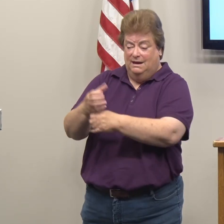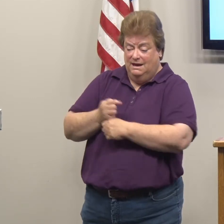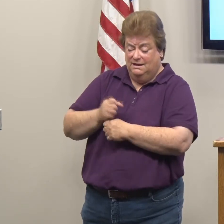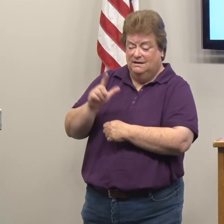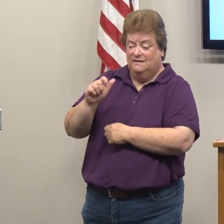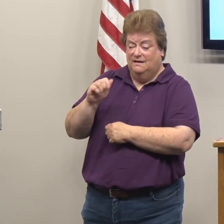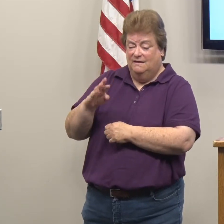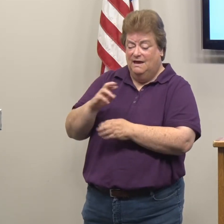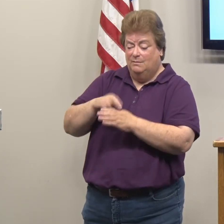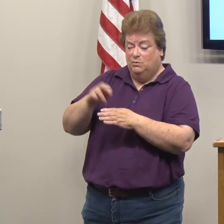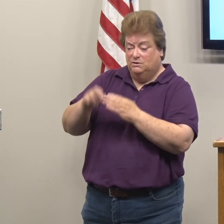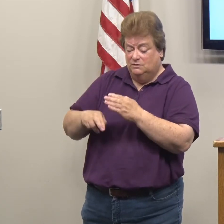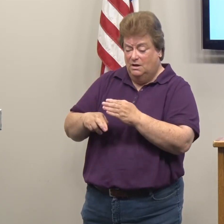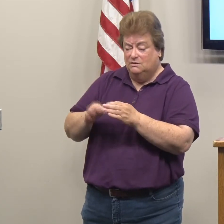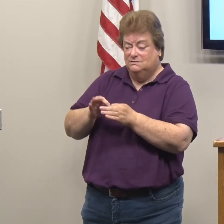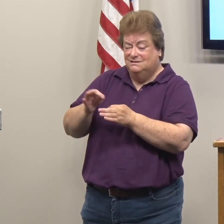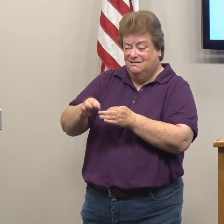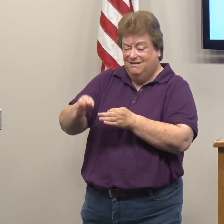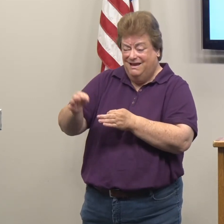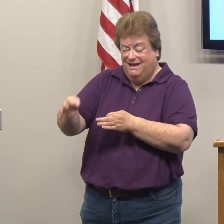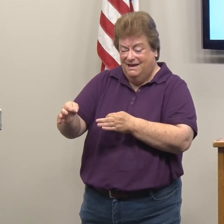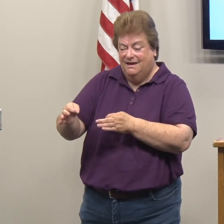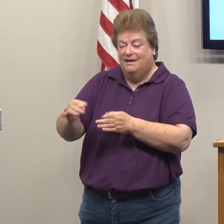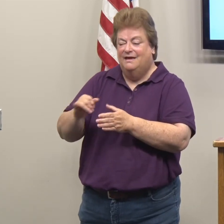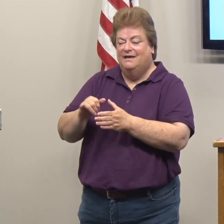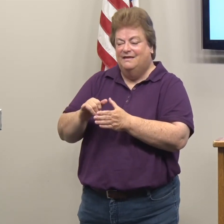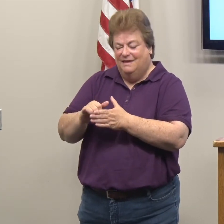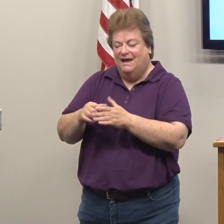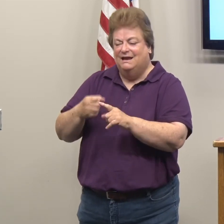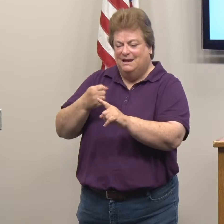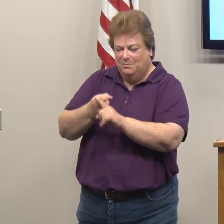results does impact our ability to follow up with